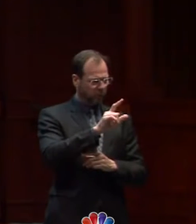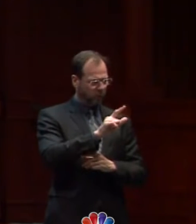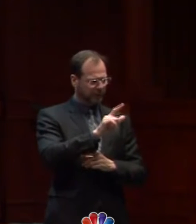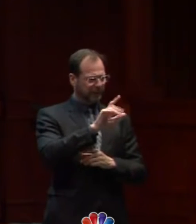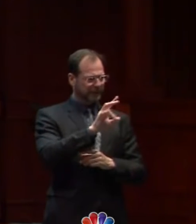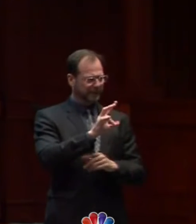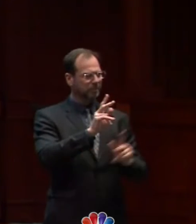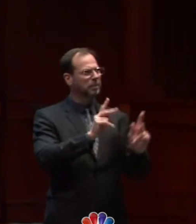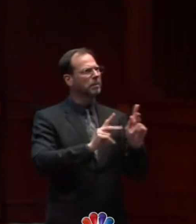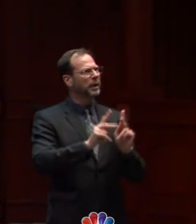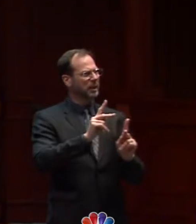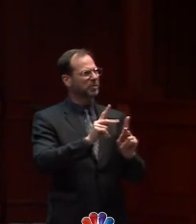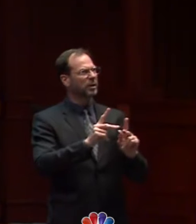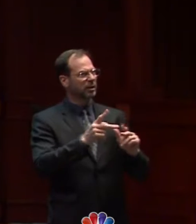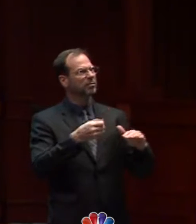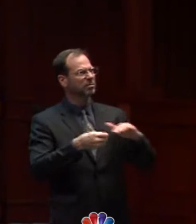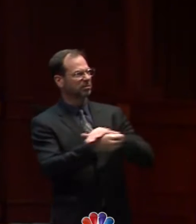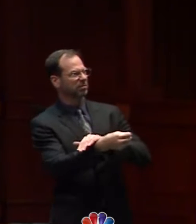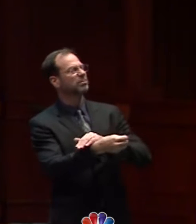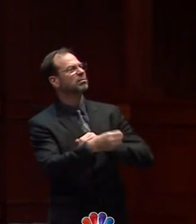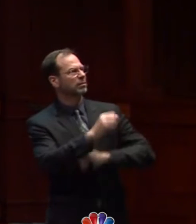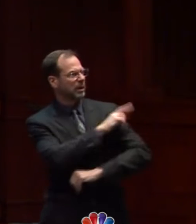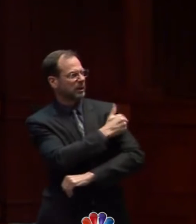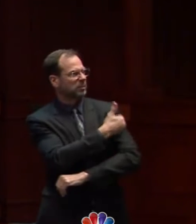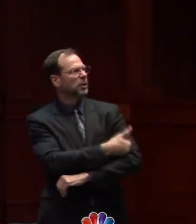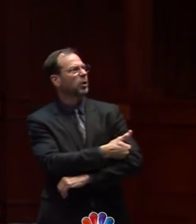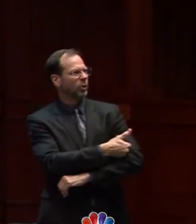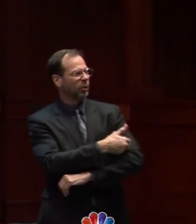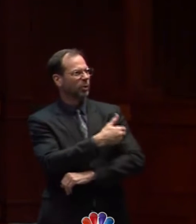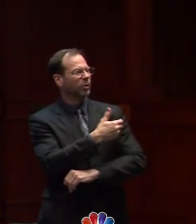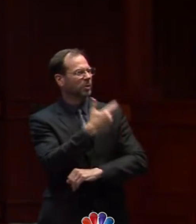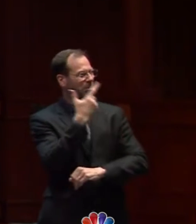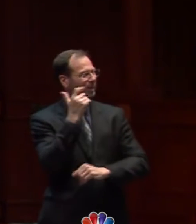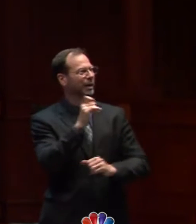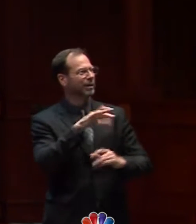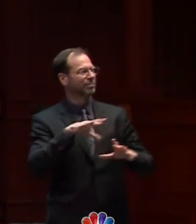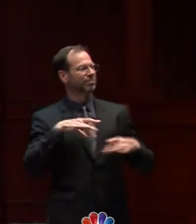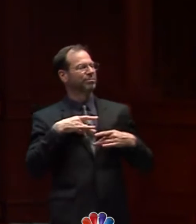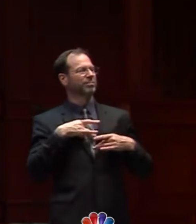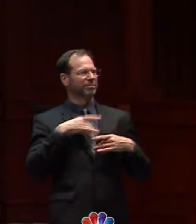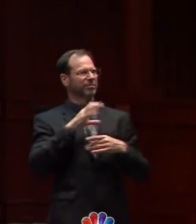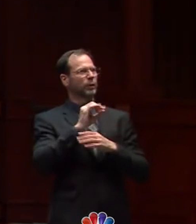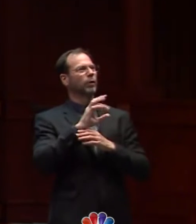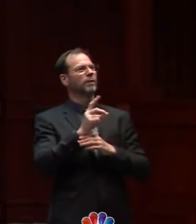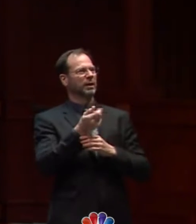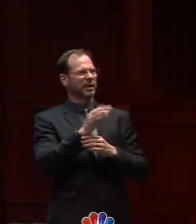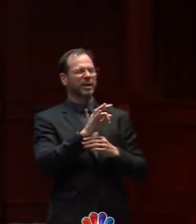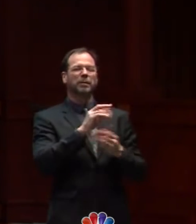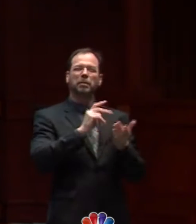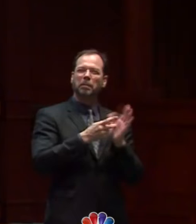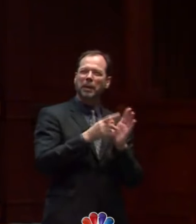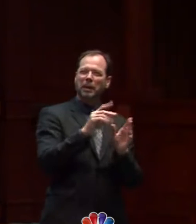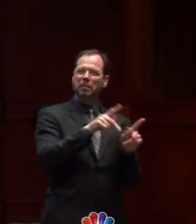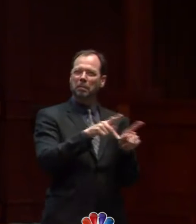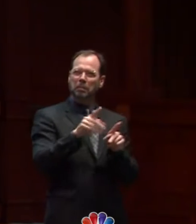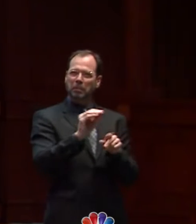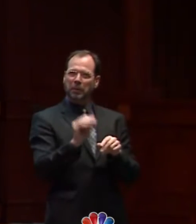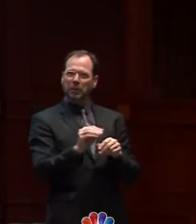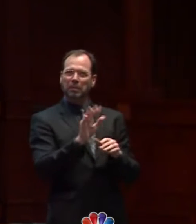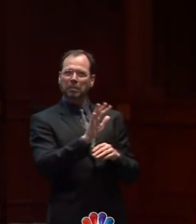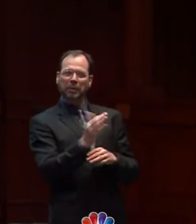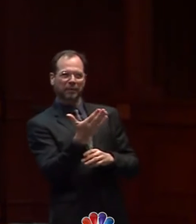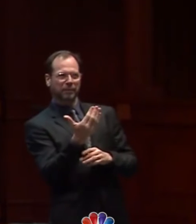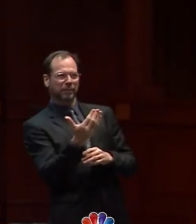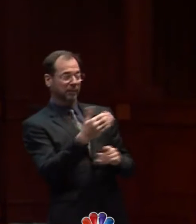827 people who have been hospitalized as a result of COVID-19, which is a rate of about